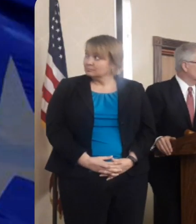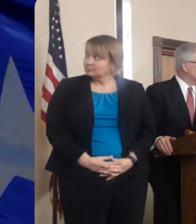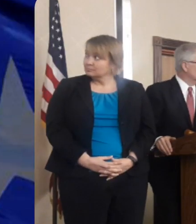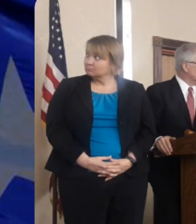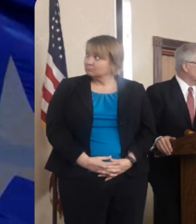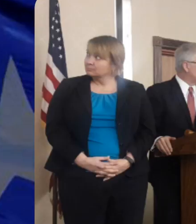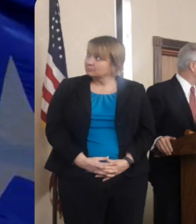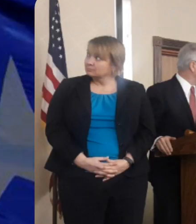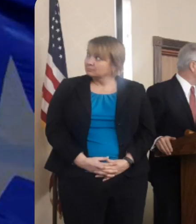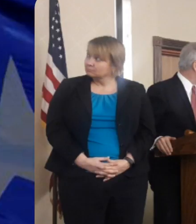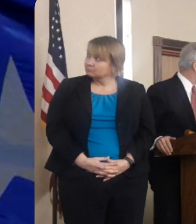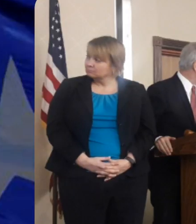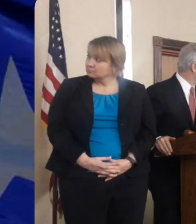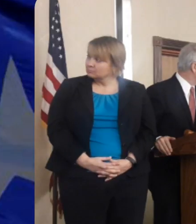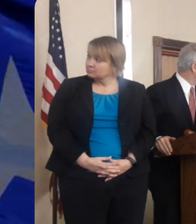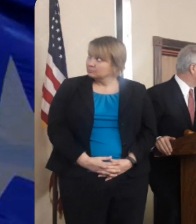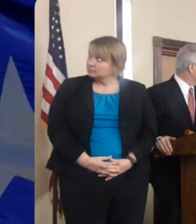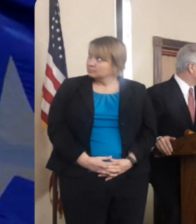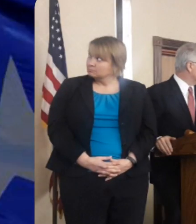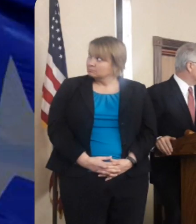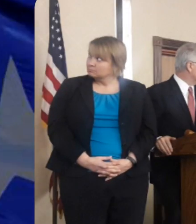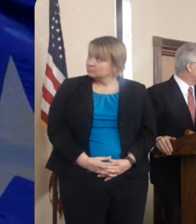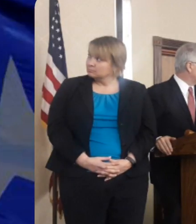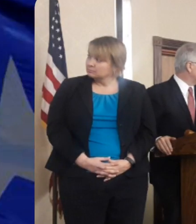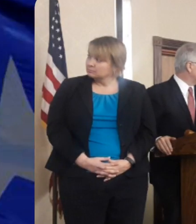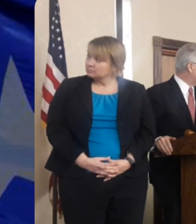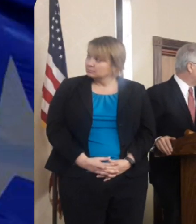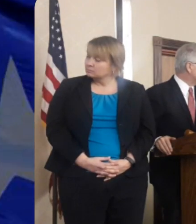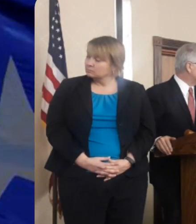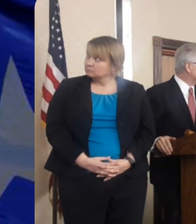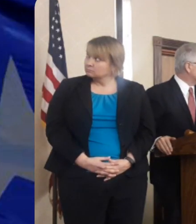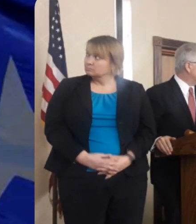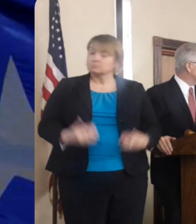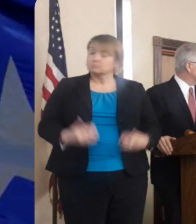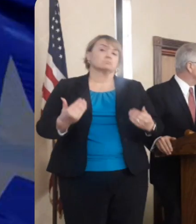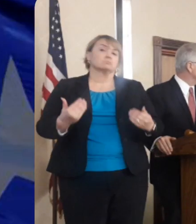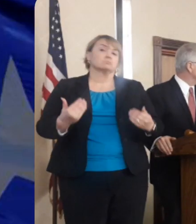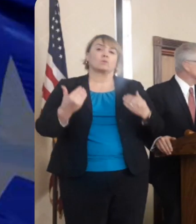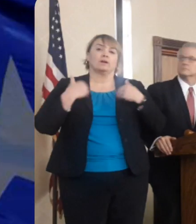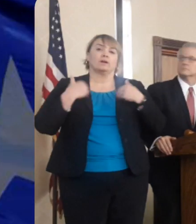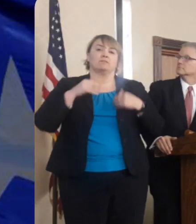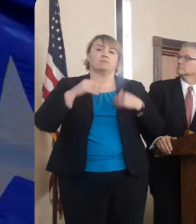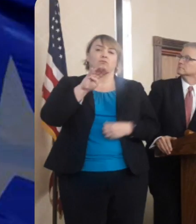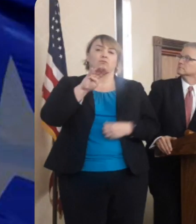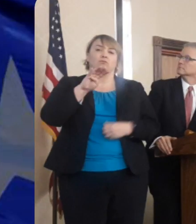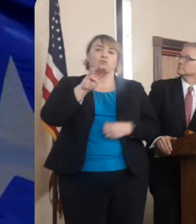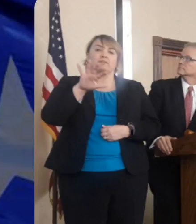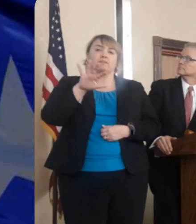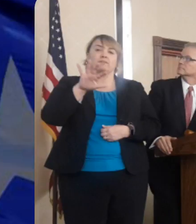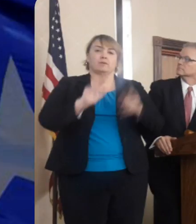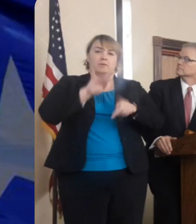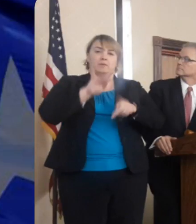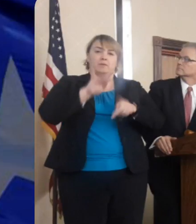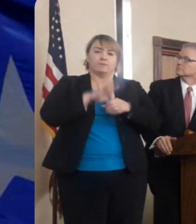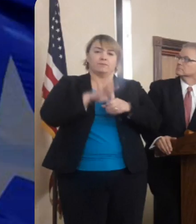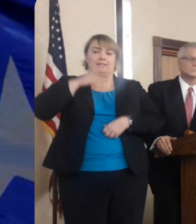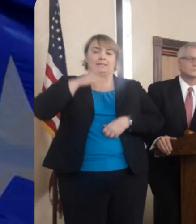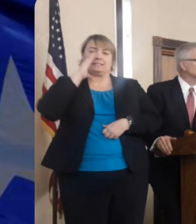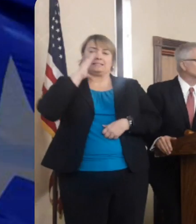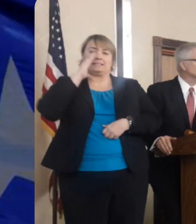Down 45, there should be at least 58 total. You point that way.